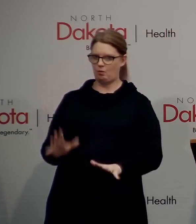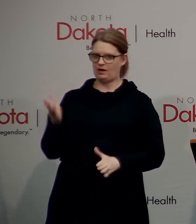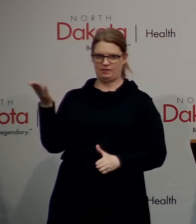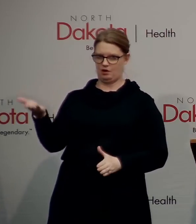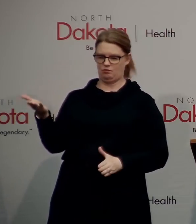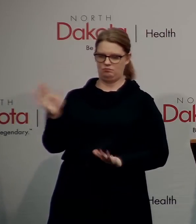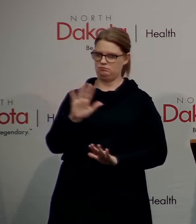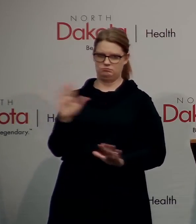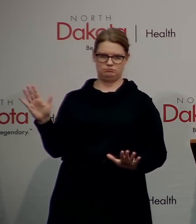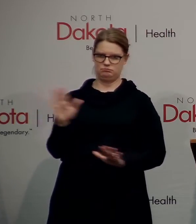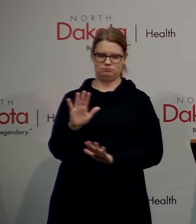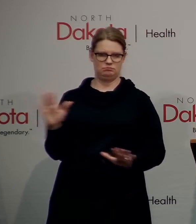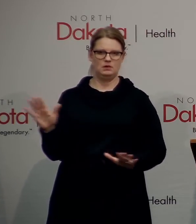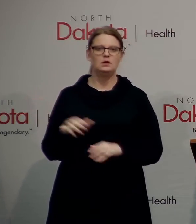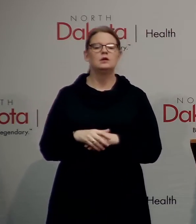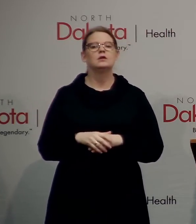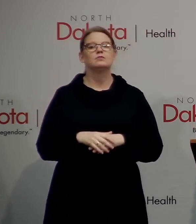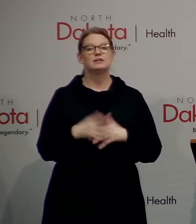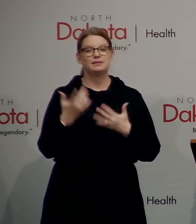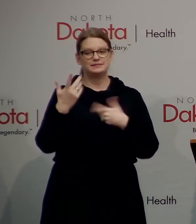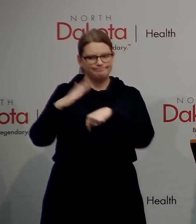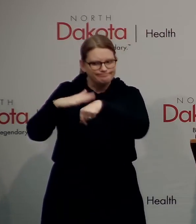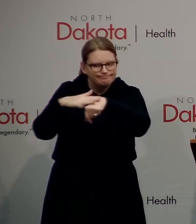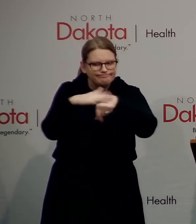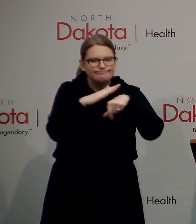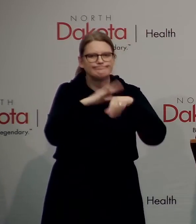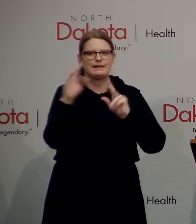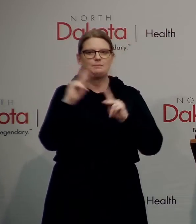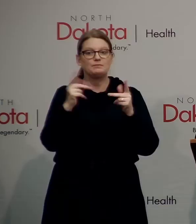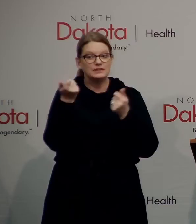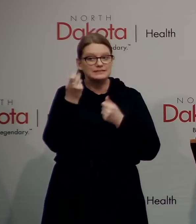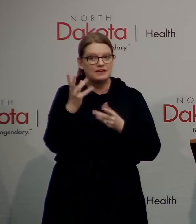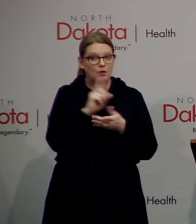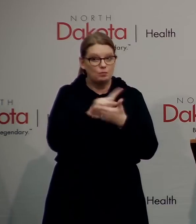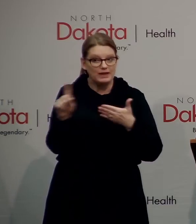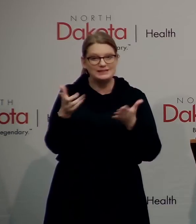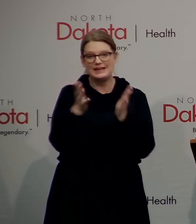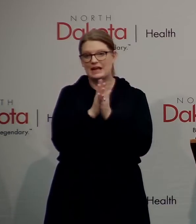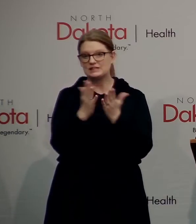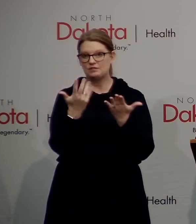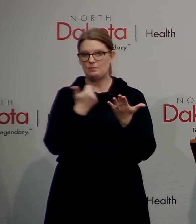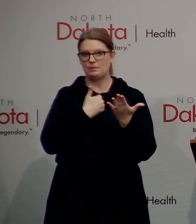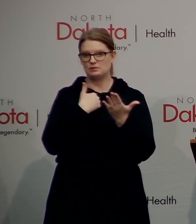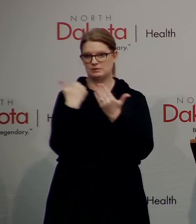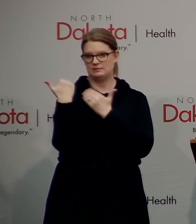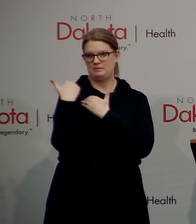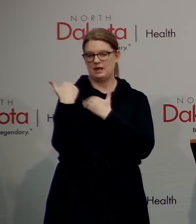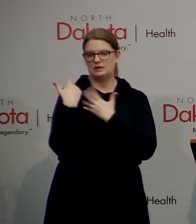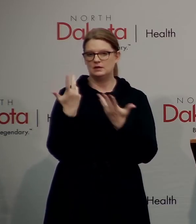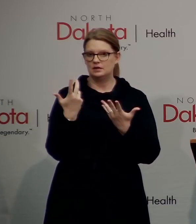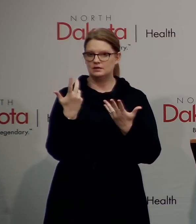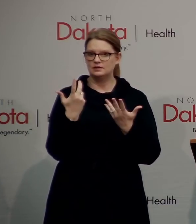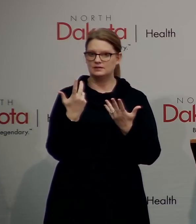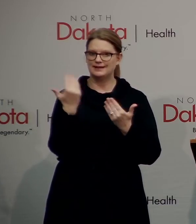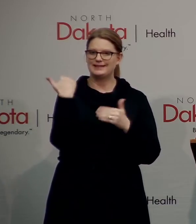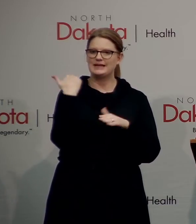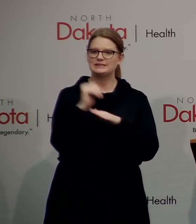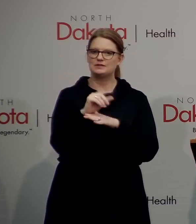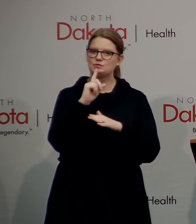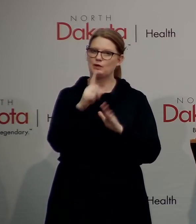We've been giving this guidance for several weeks and asking for individual responsibility. I think it was on strong display last